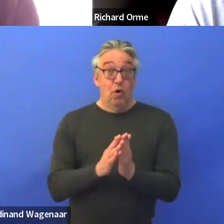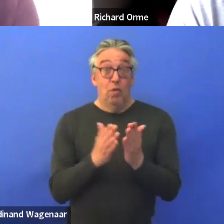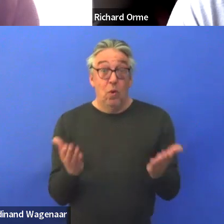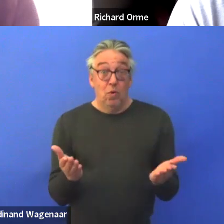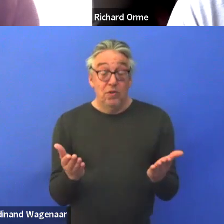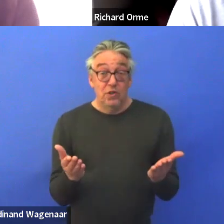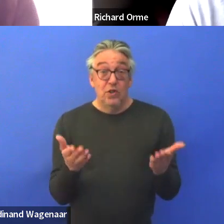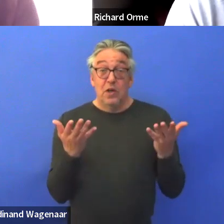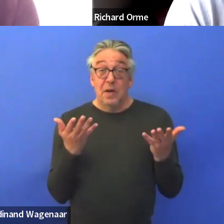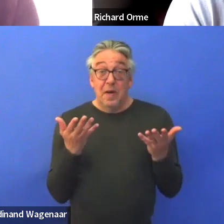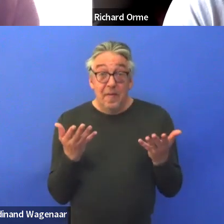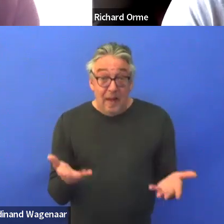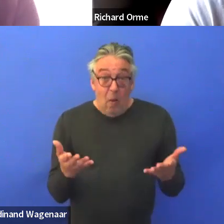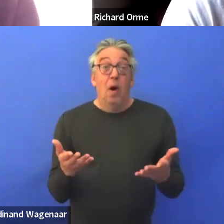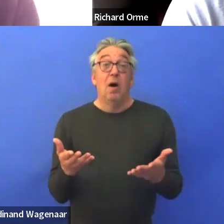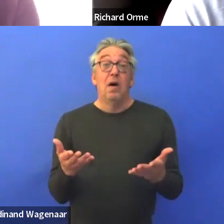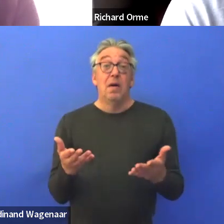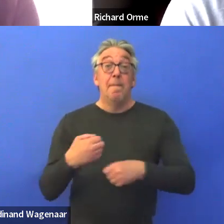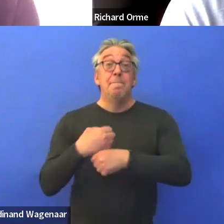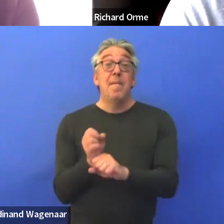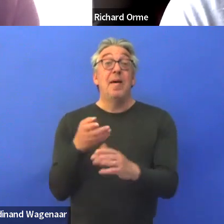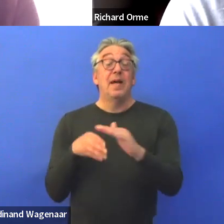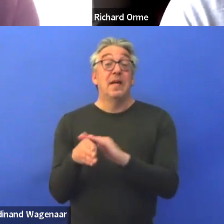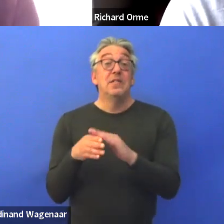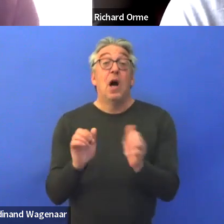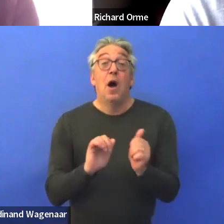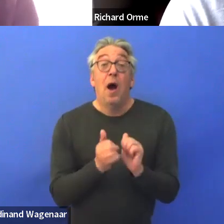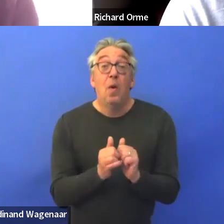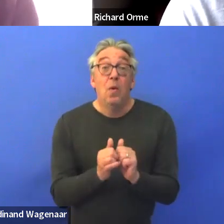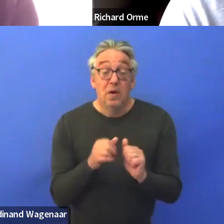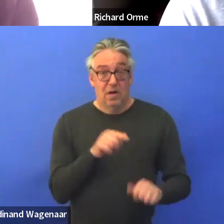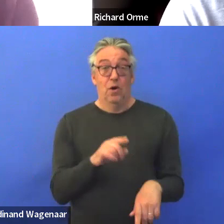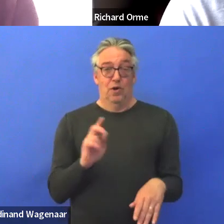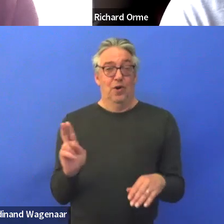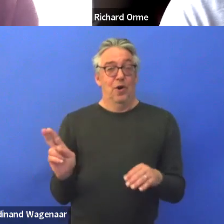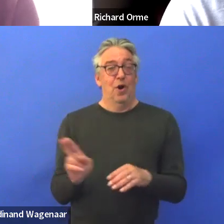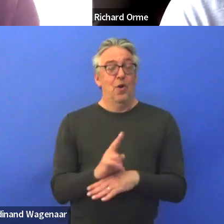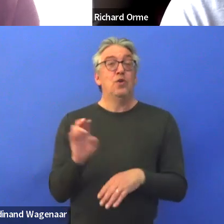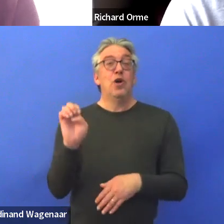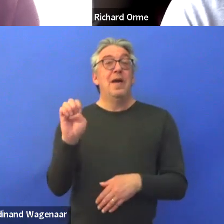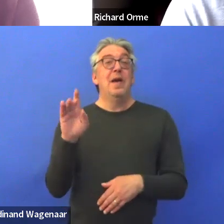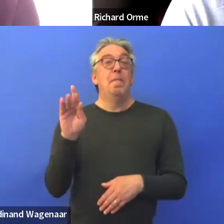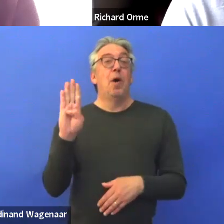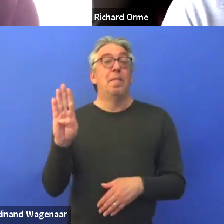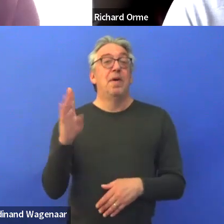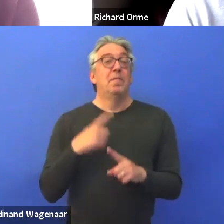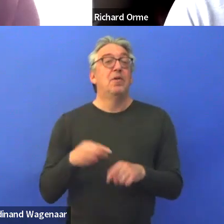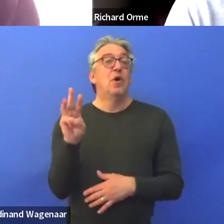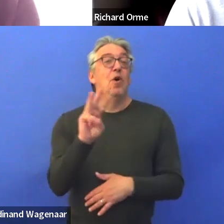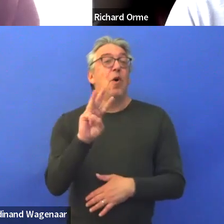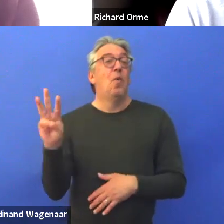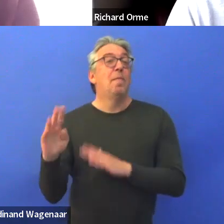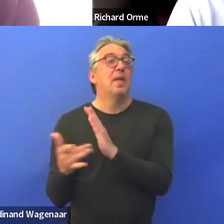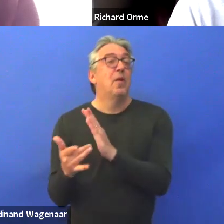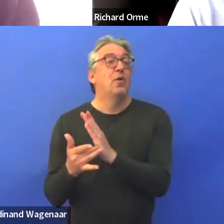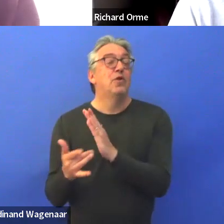their publications. And they can do that because they're using the power of EPUB and the web technologies inside.